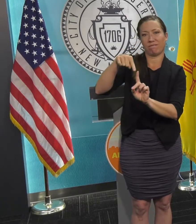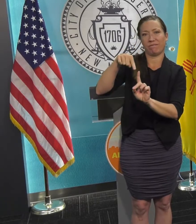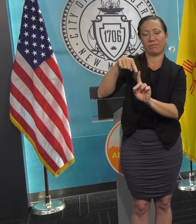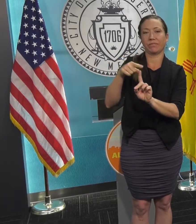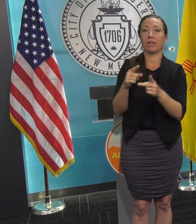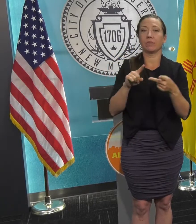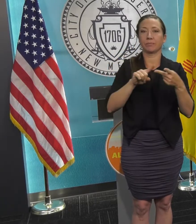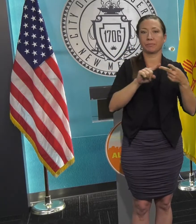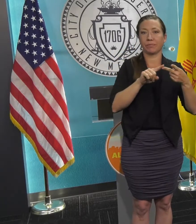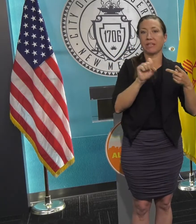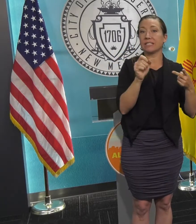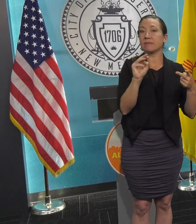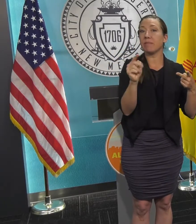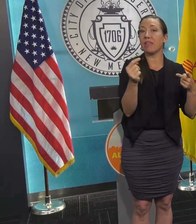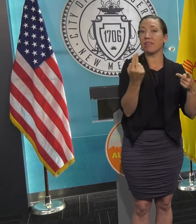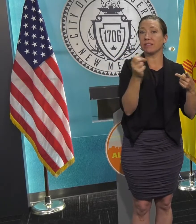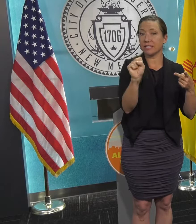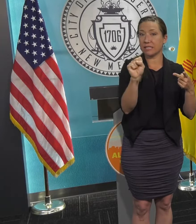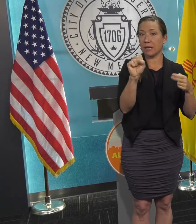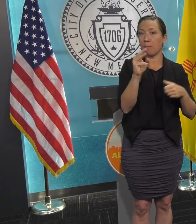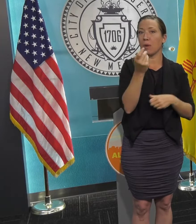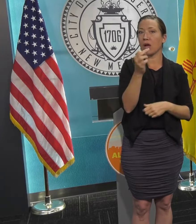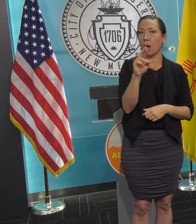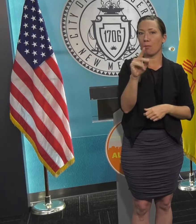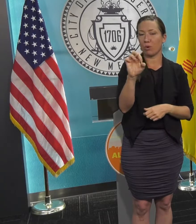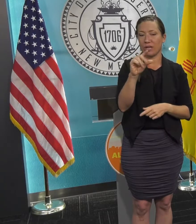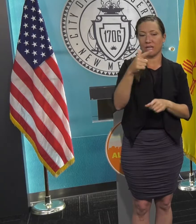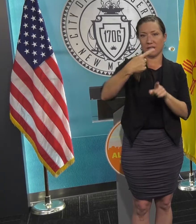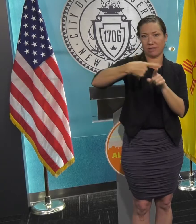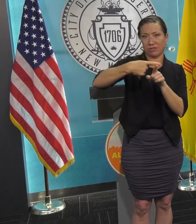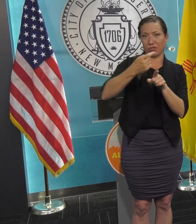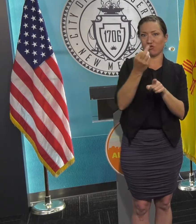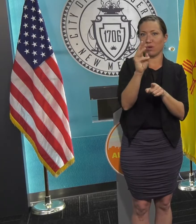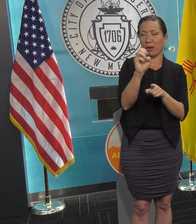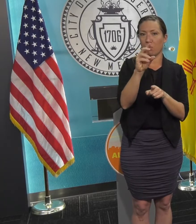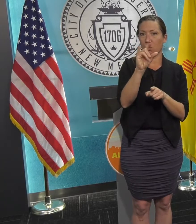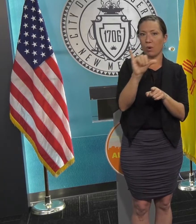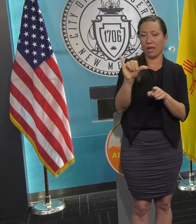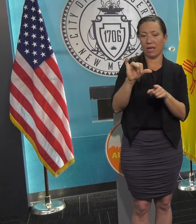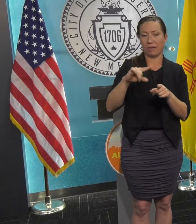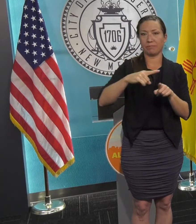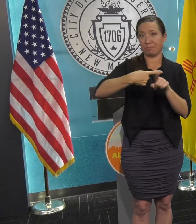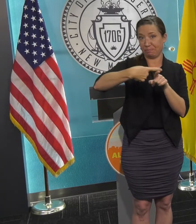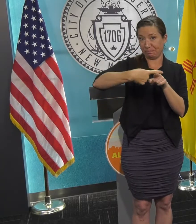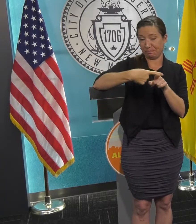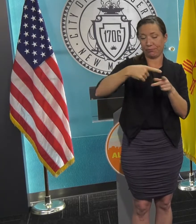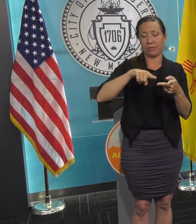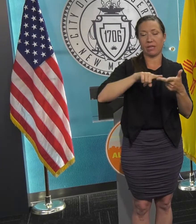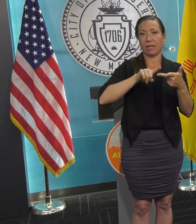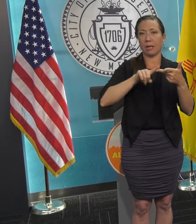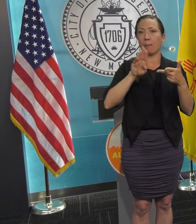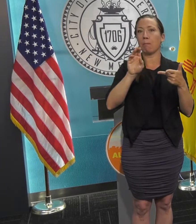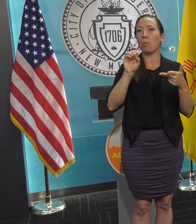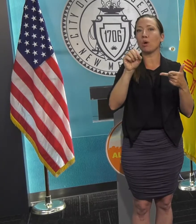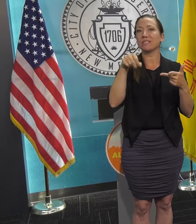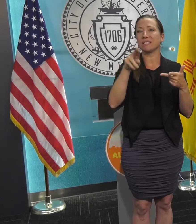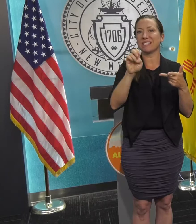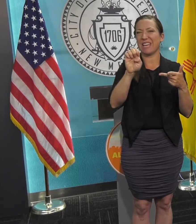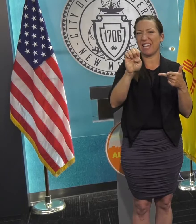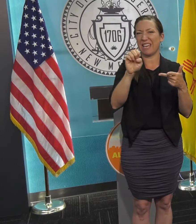Tramway, Bosque High School at 4000 Bosque School Road Northwest. And look,